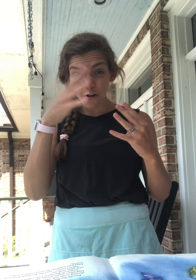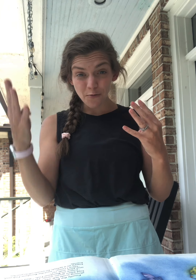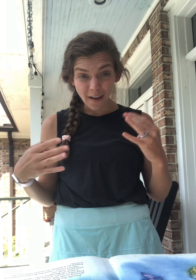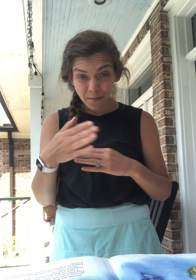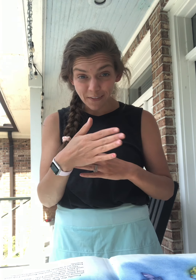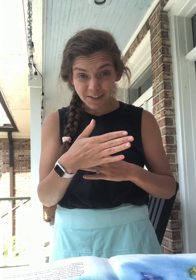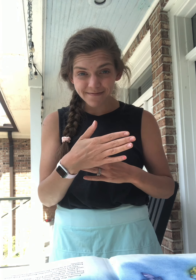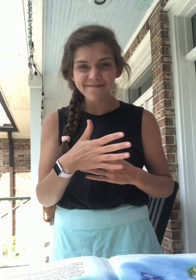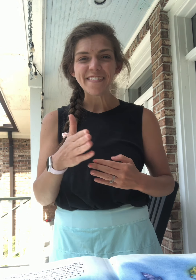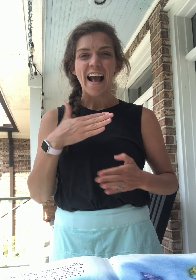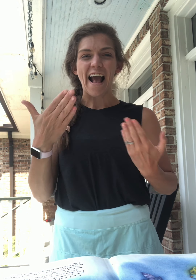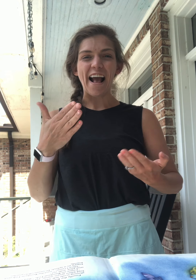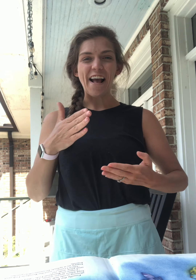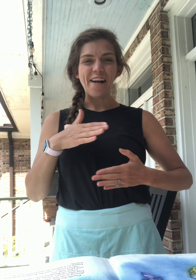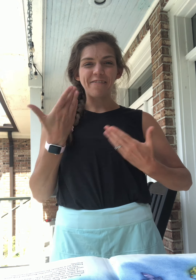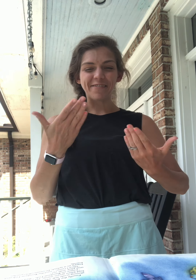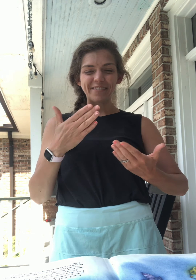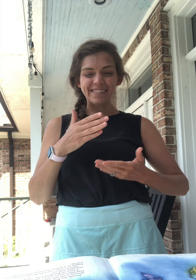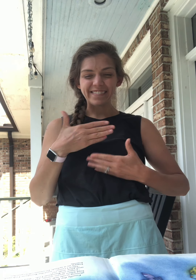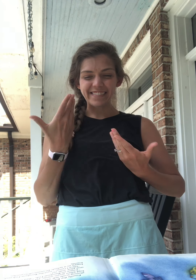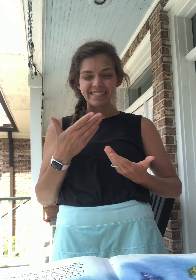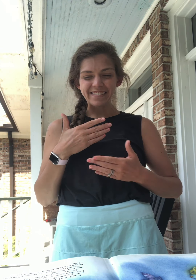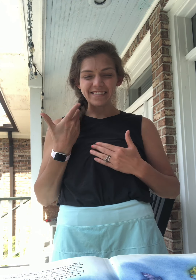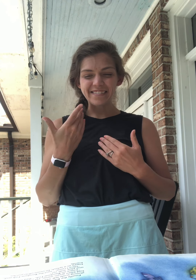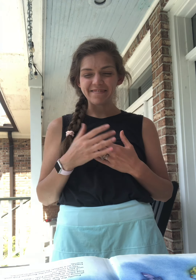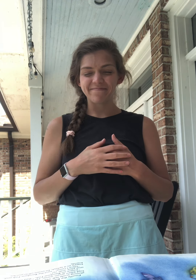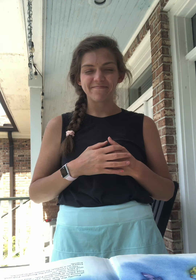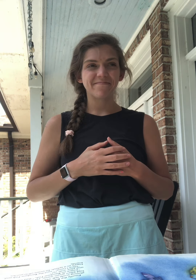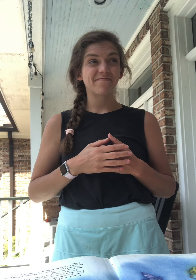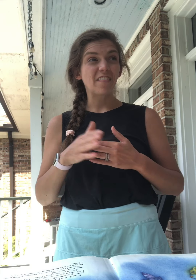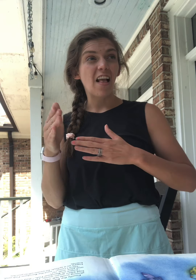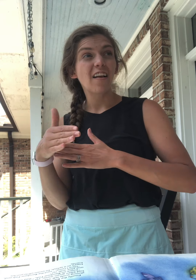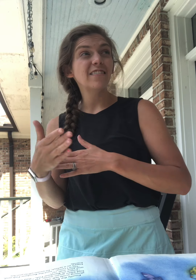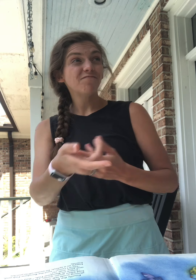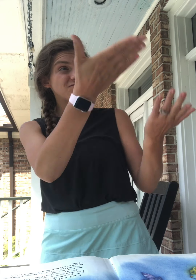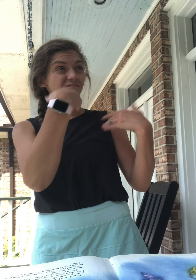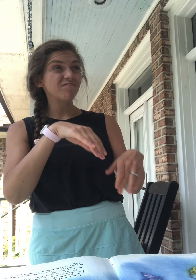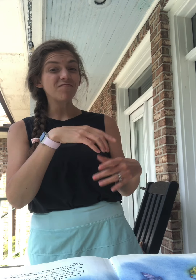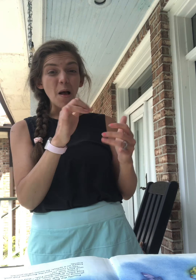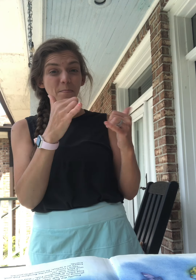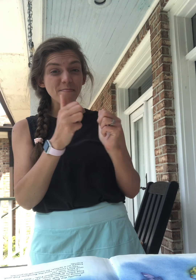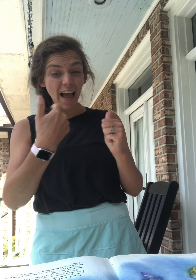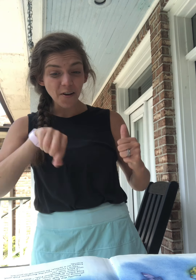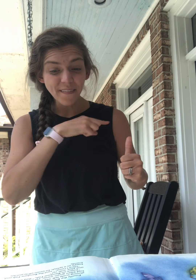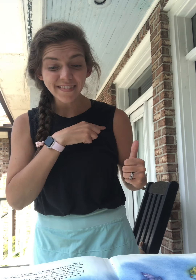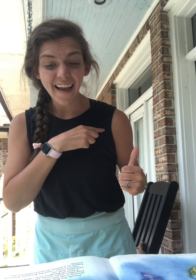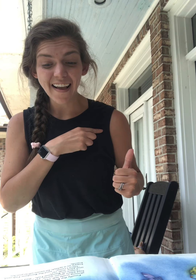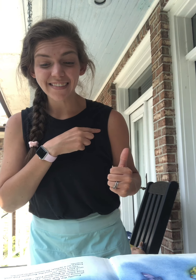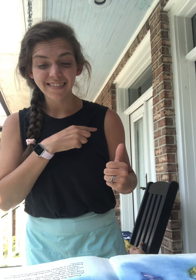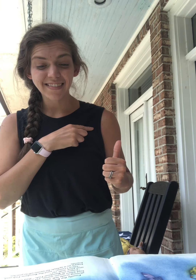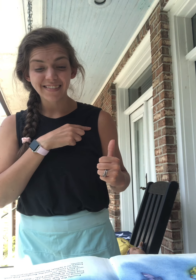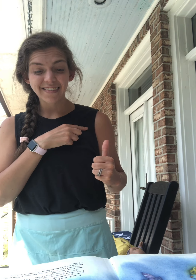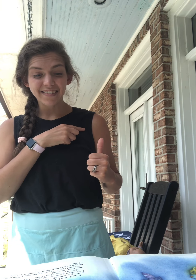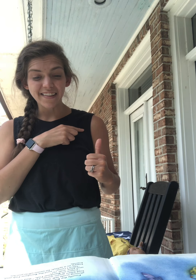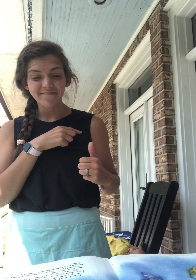with us. Here I come, said the rainbow fish. And happy as a splash, he swam off to join